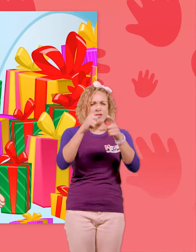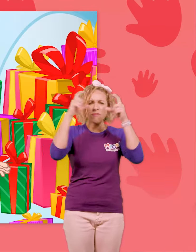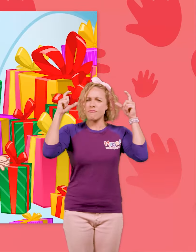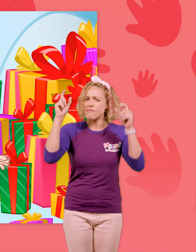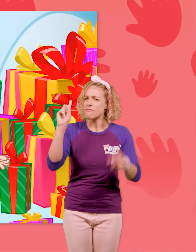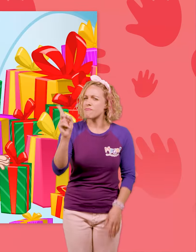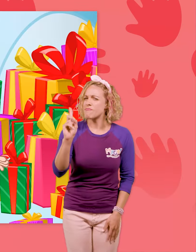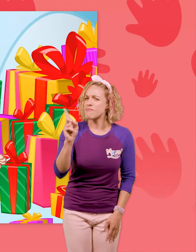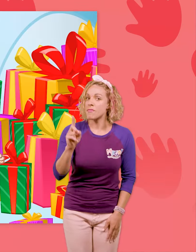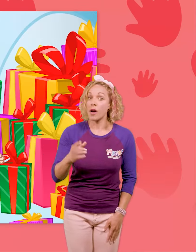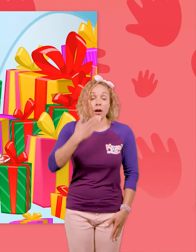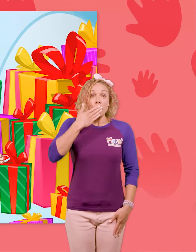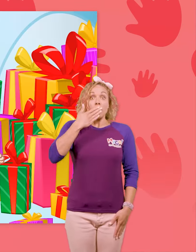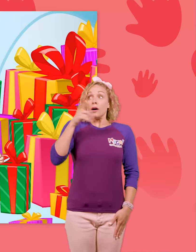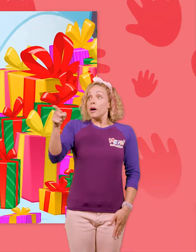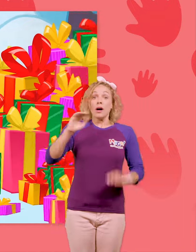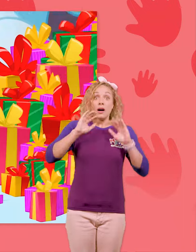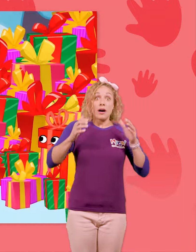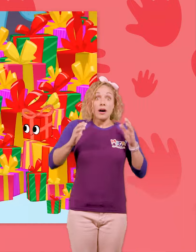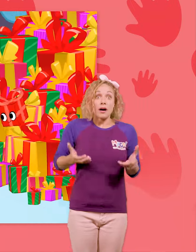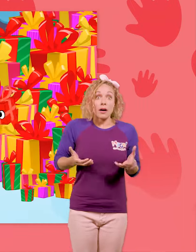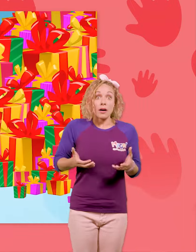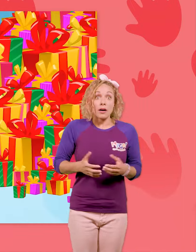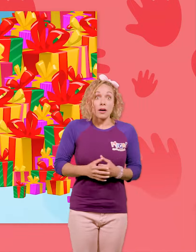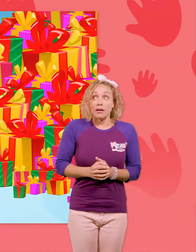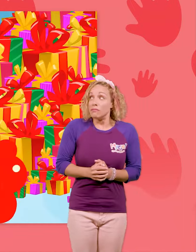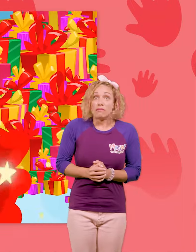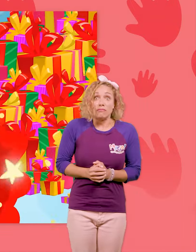bandits. Oh, no, it's Santa.